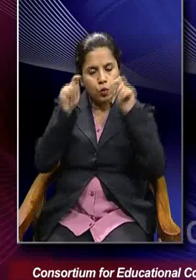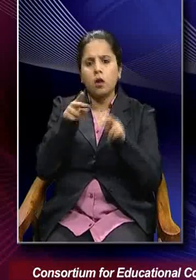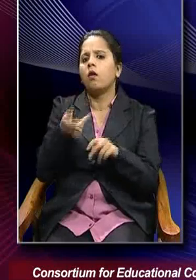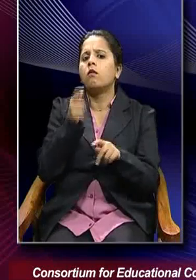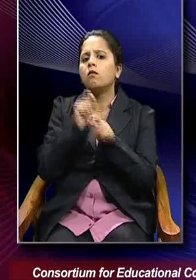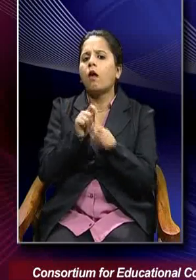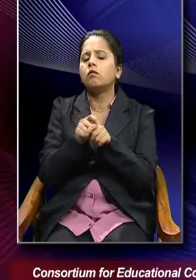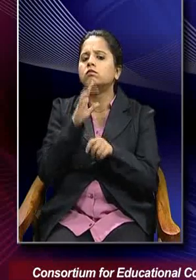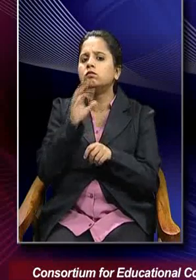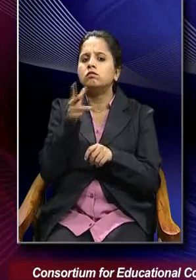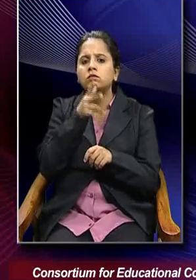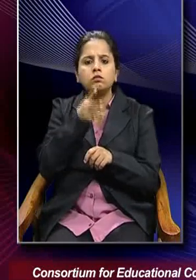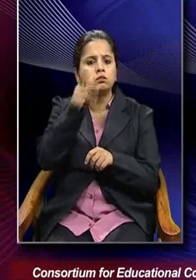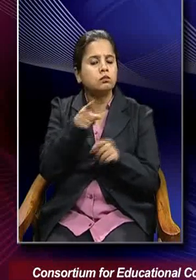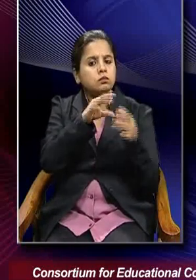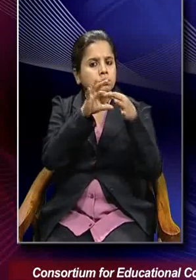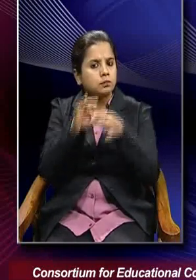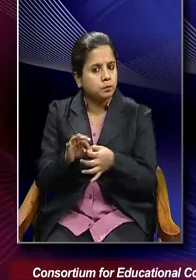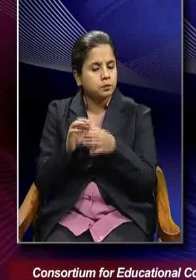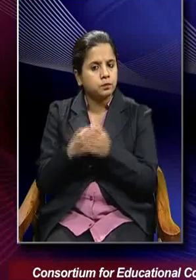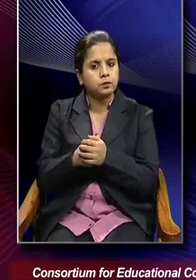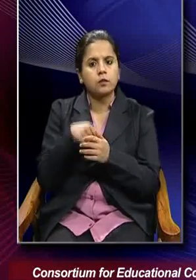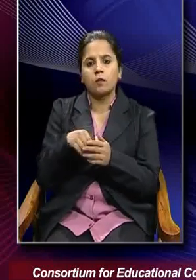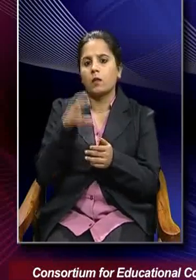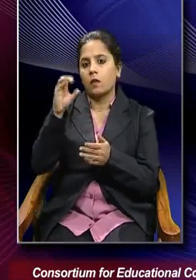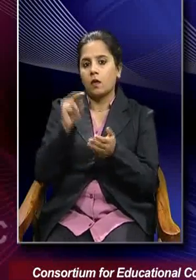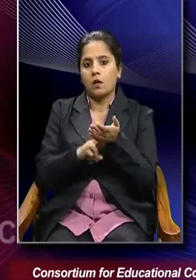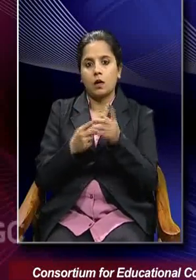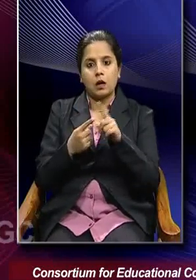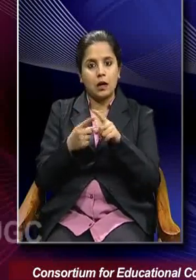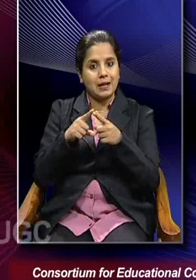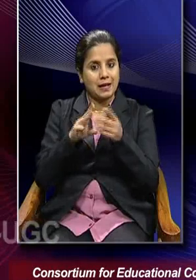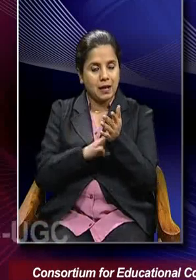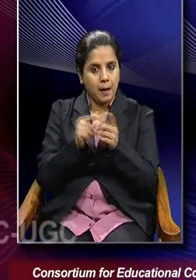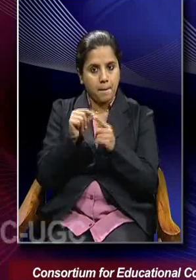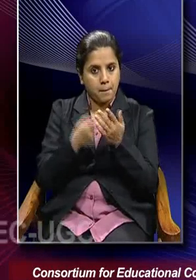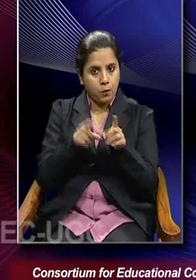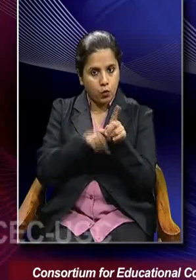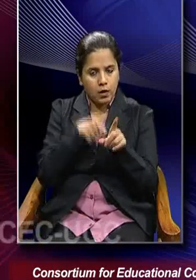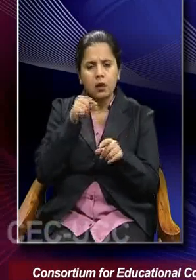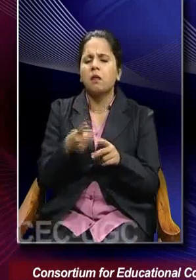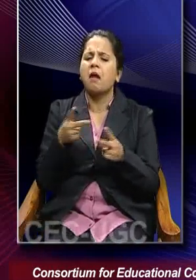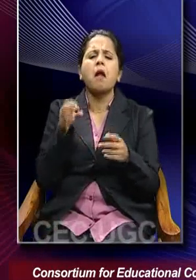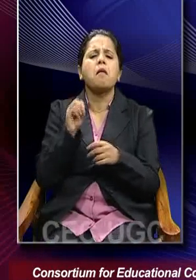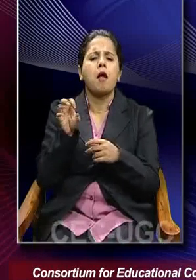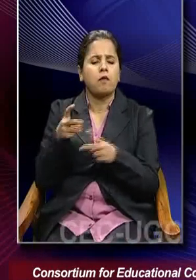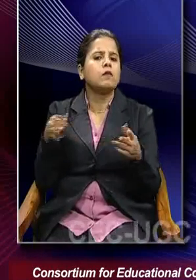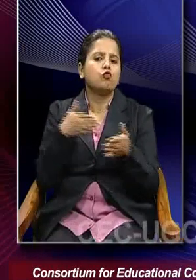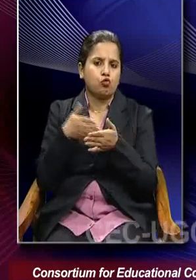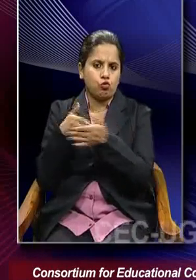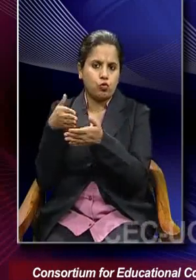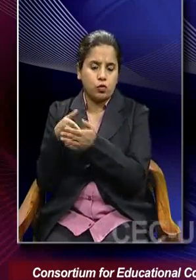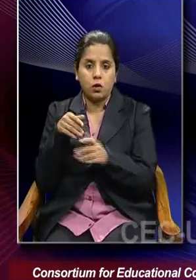it performs with reference to contemporary challenges. The second day that we just discussed, the